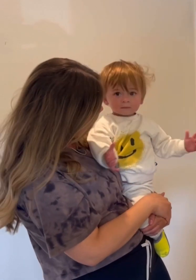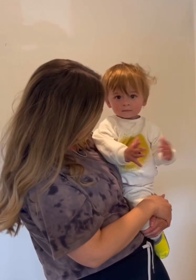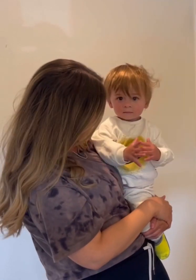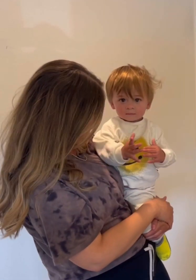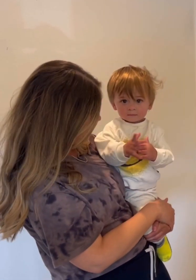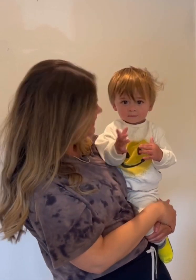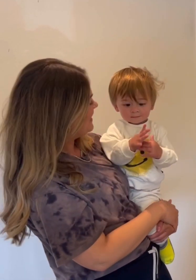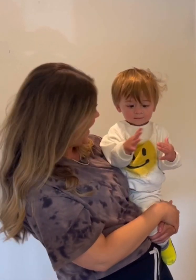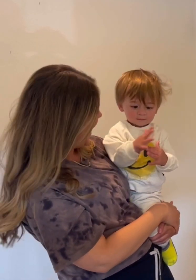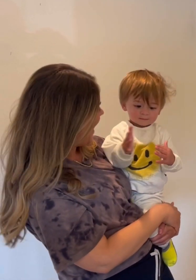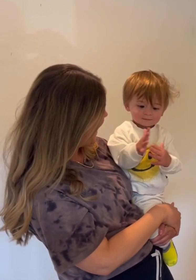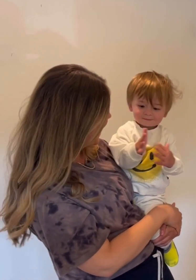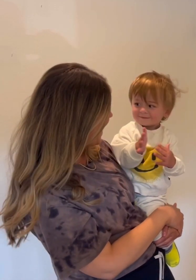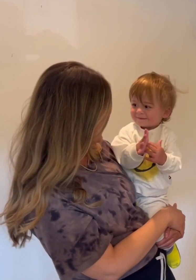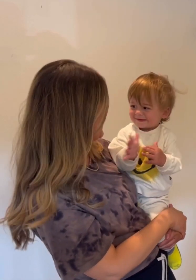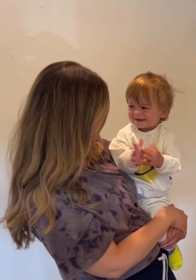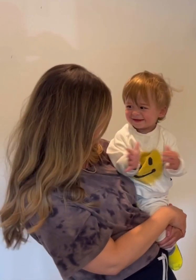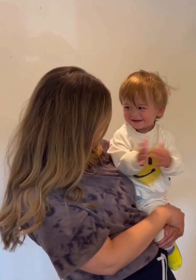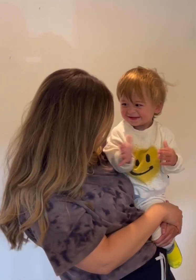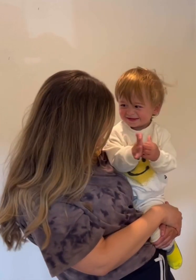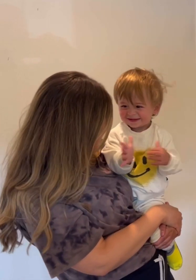fun to see my son pick up a few of these signs.